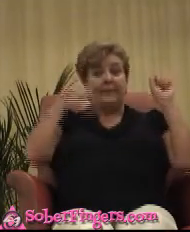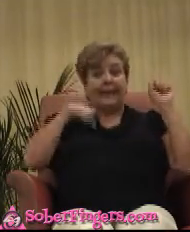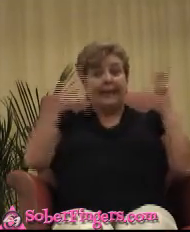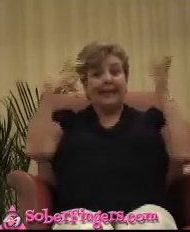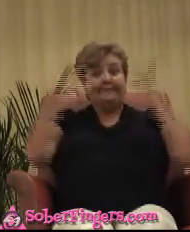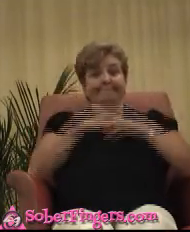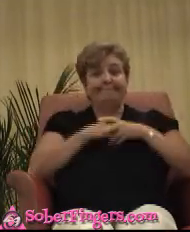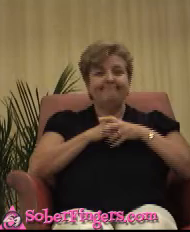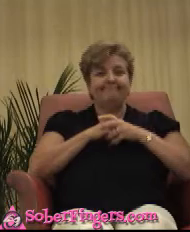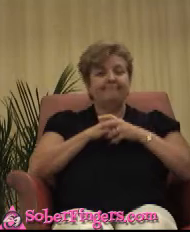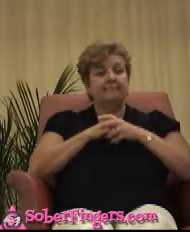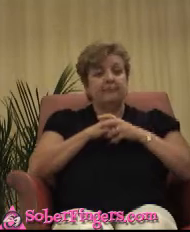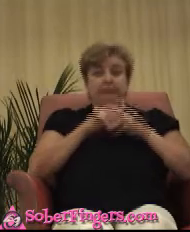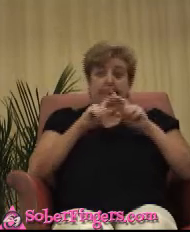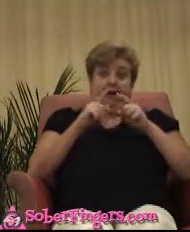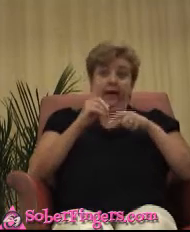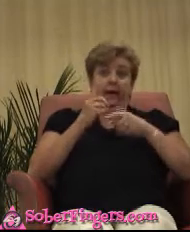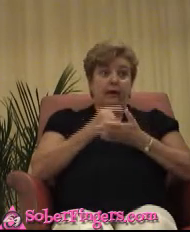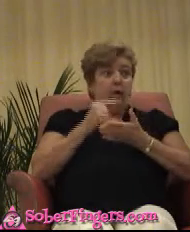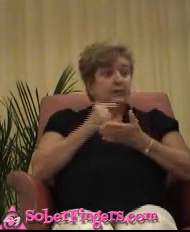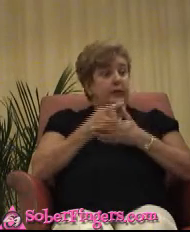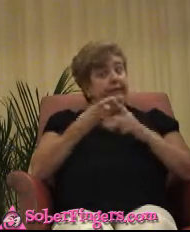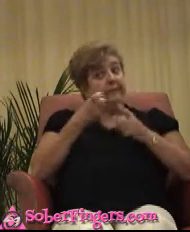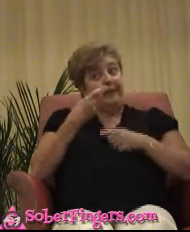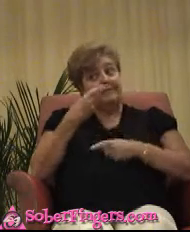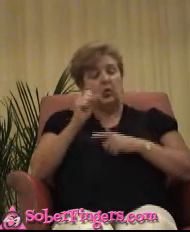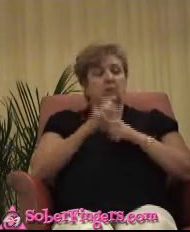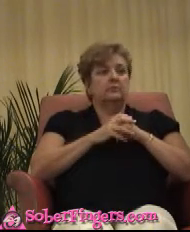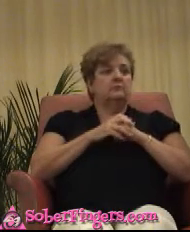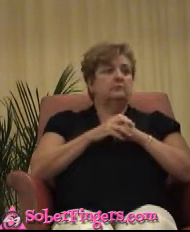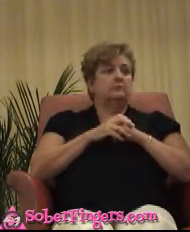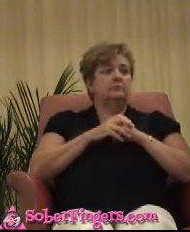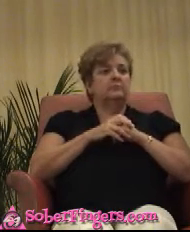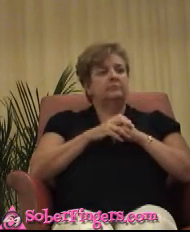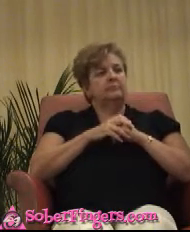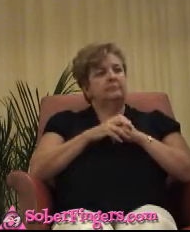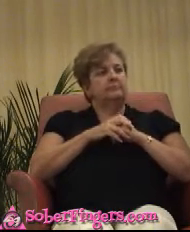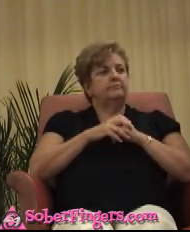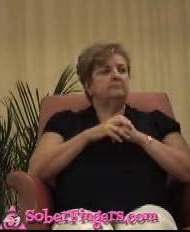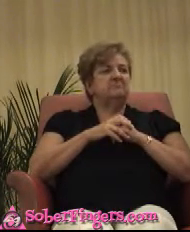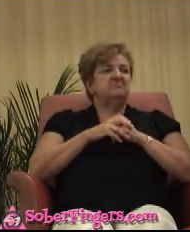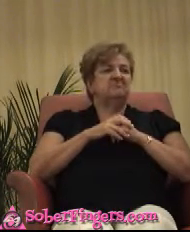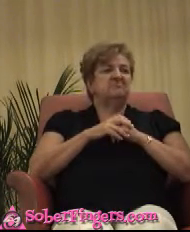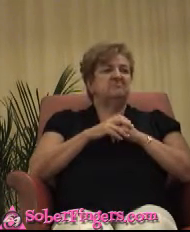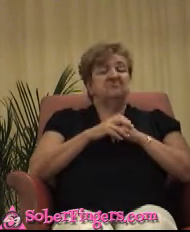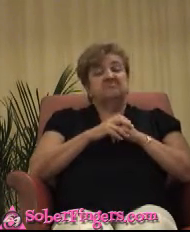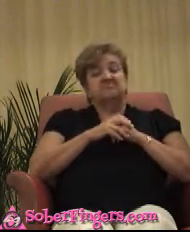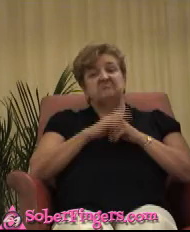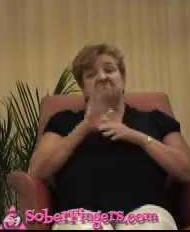Anyway, I graduated from high school, so athlete, I was probably average at best, although I thought I was pretty good.